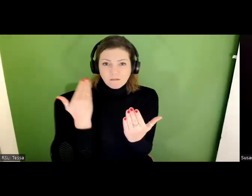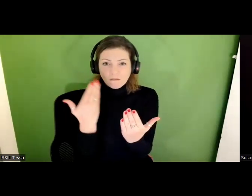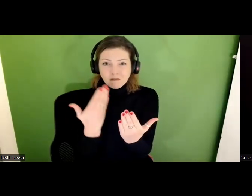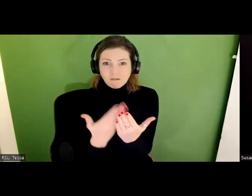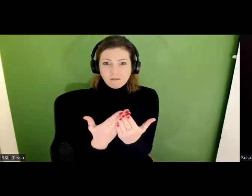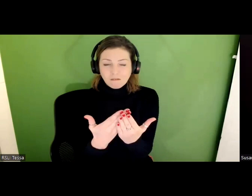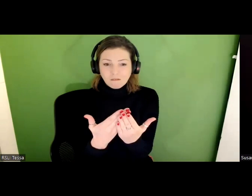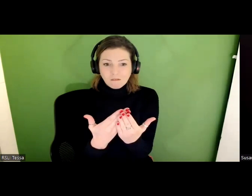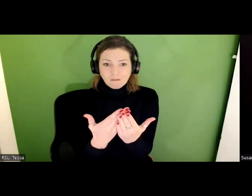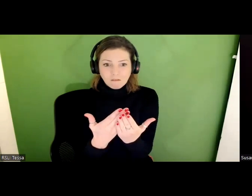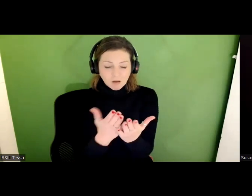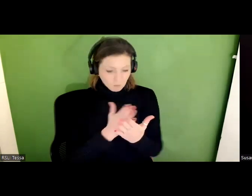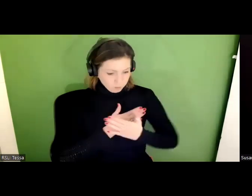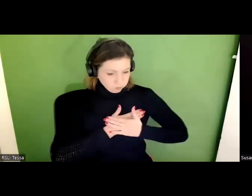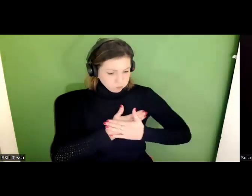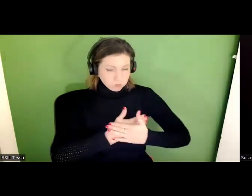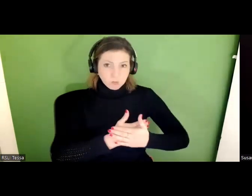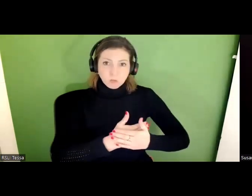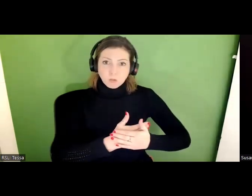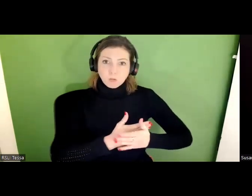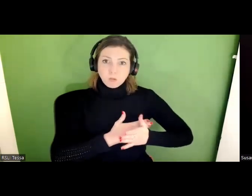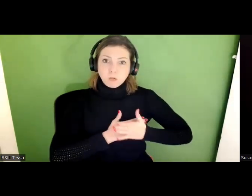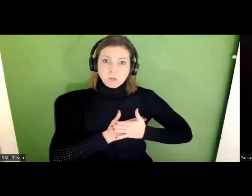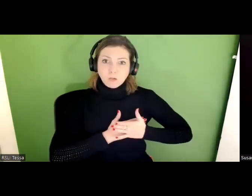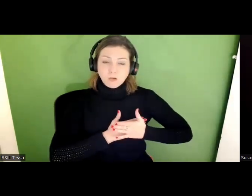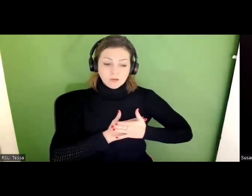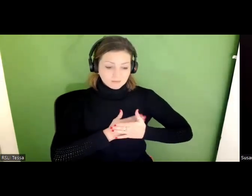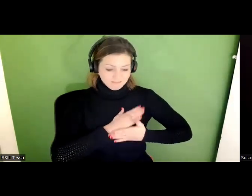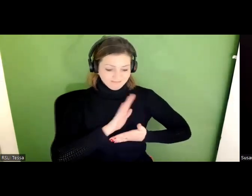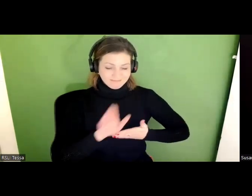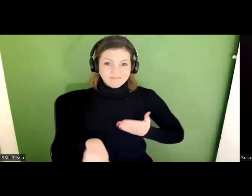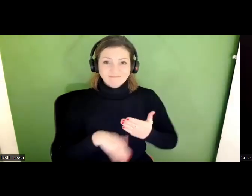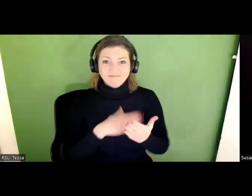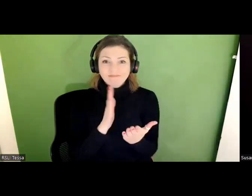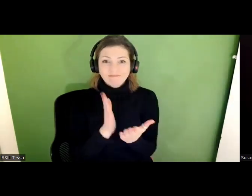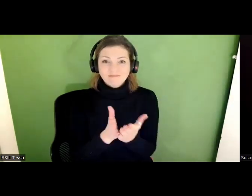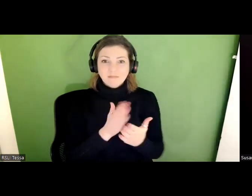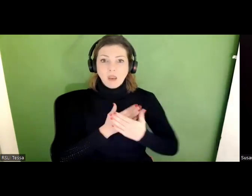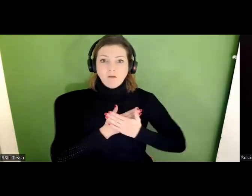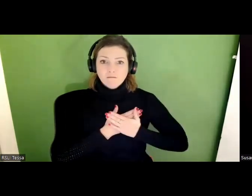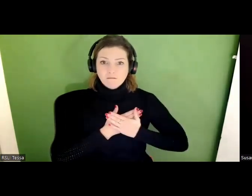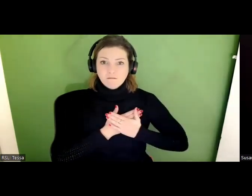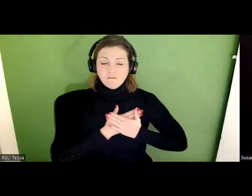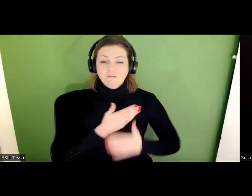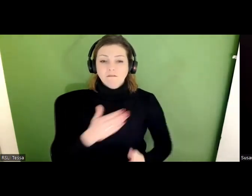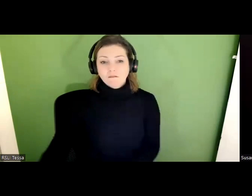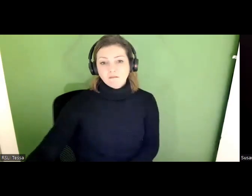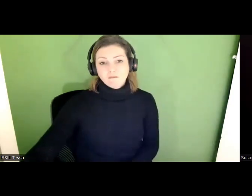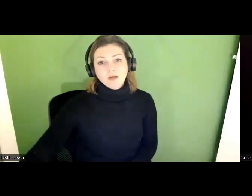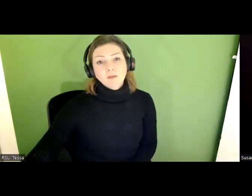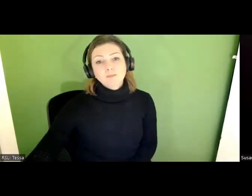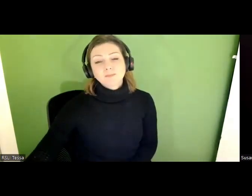But my pounding heart says this is love.